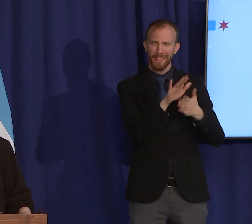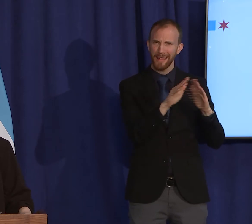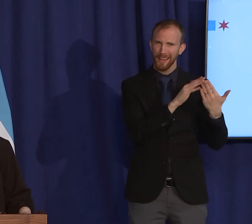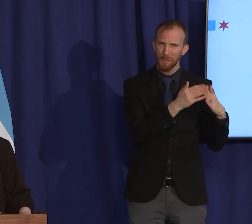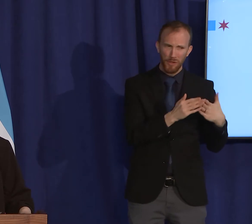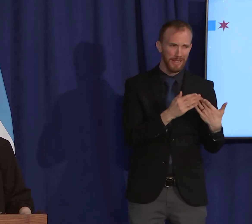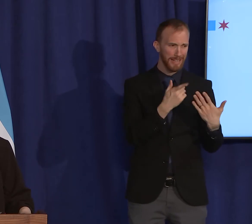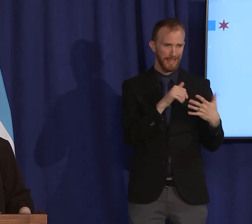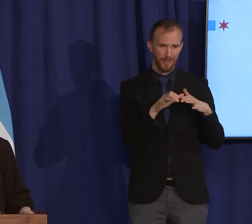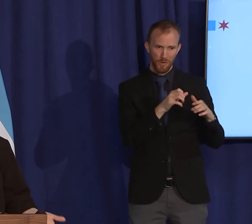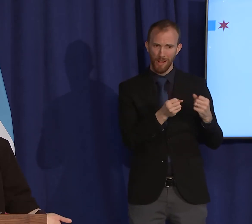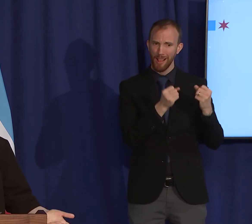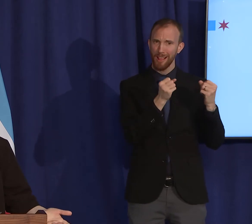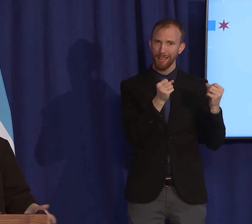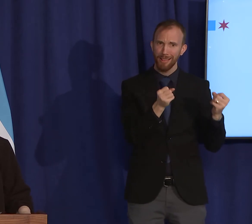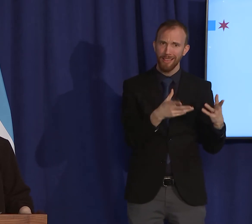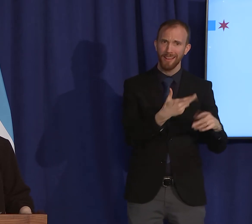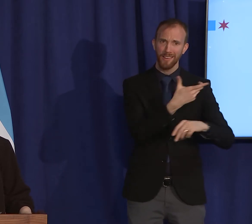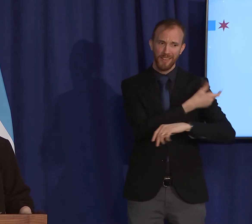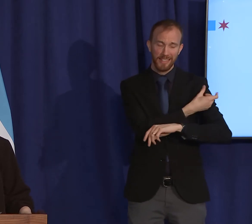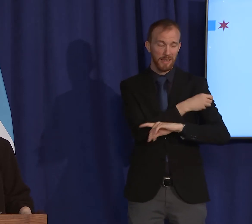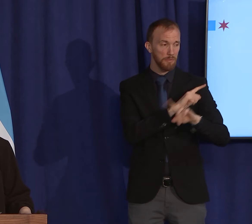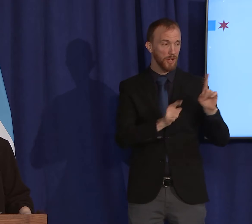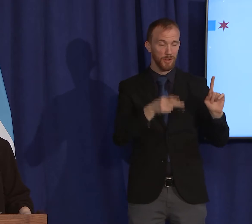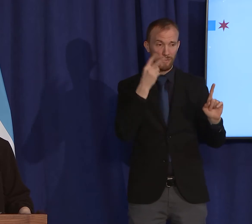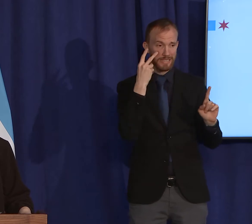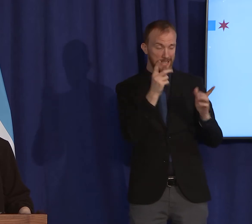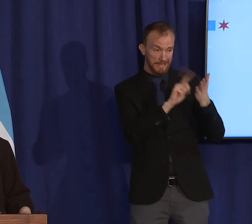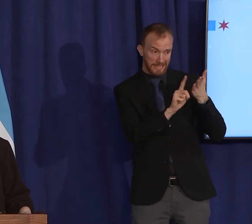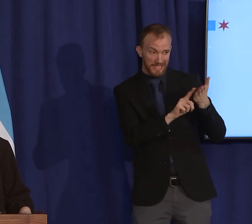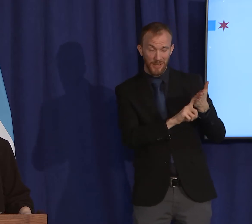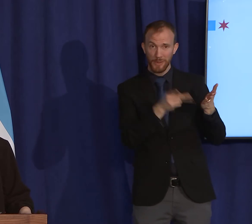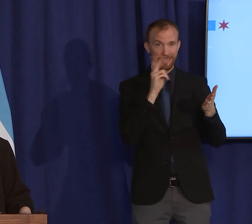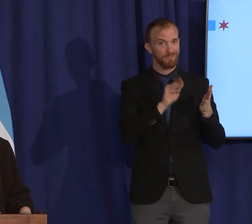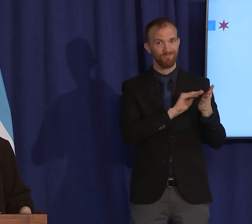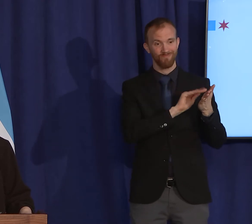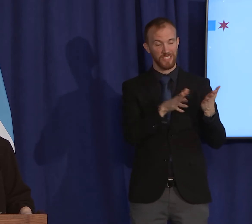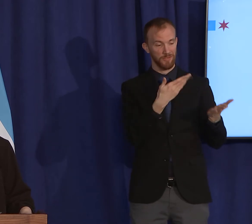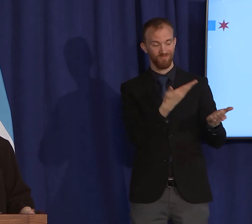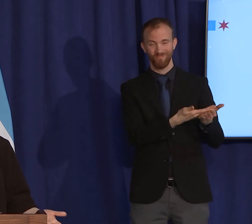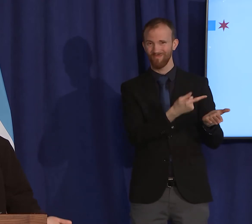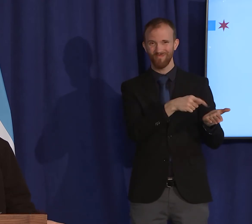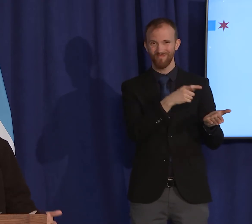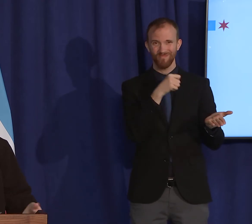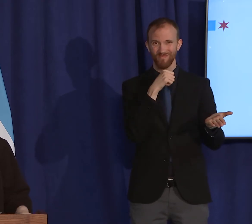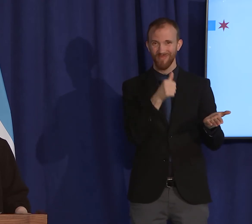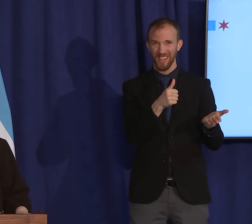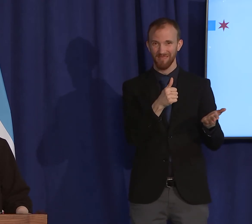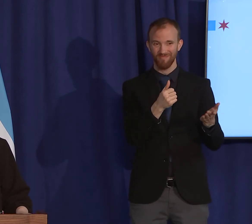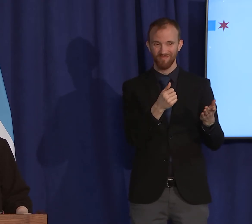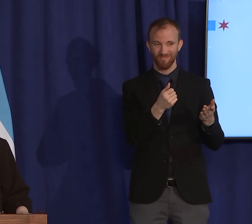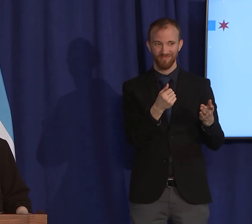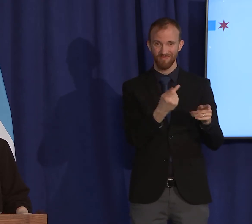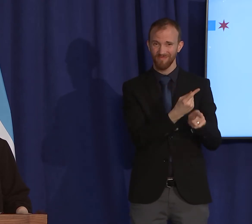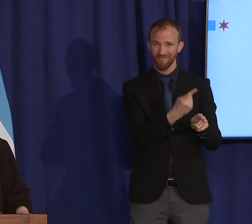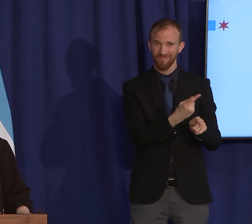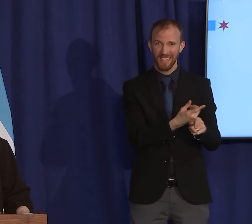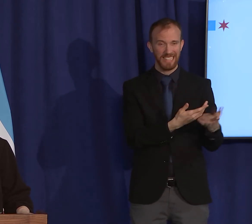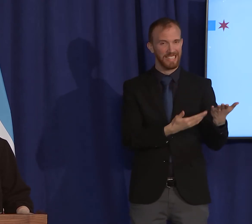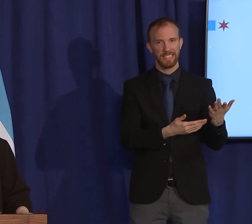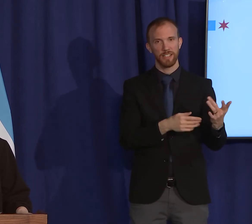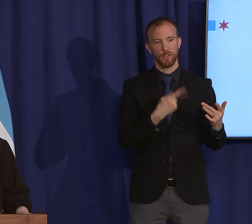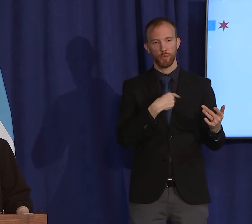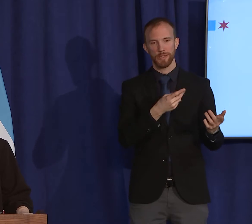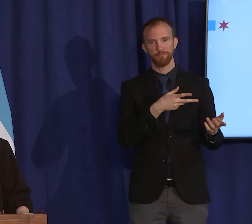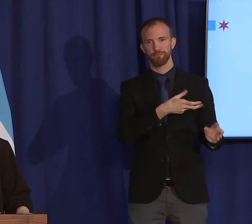it was clear that they were vaccinating people who were not eligible, we have no choice but to cut that vaccine. So I'm really not going to comment about the